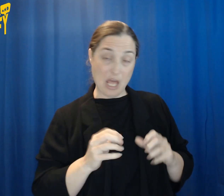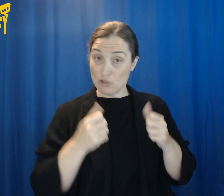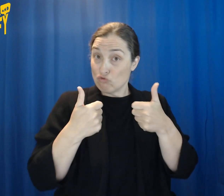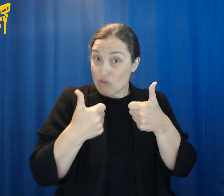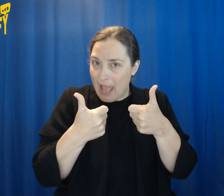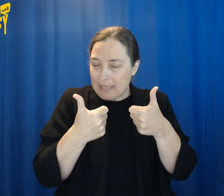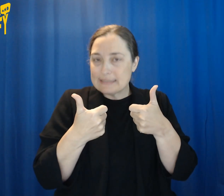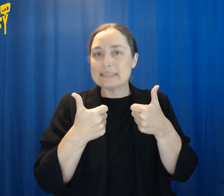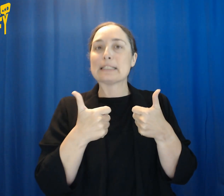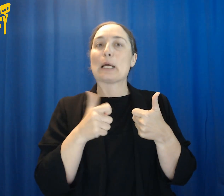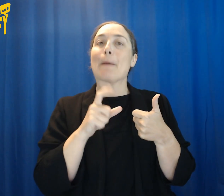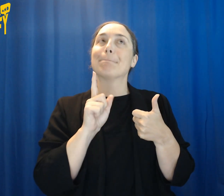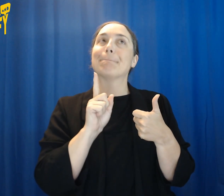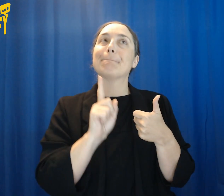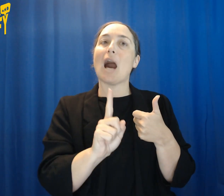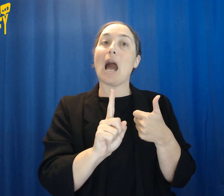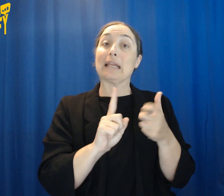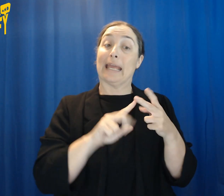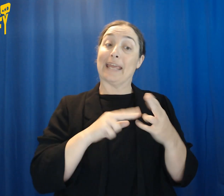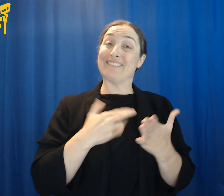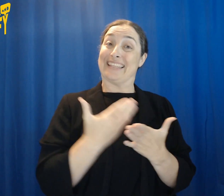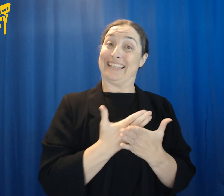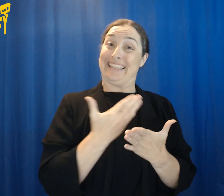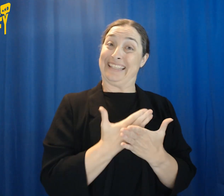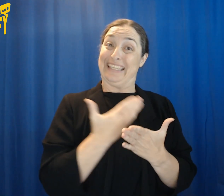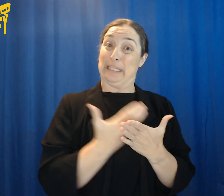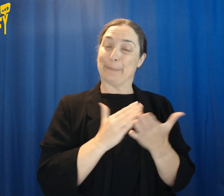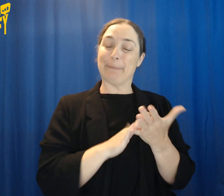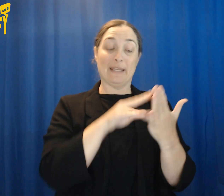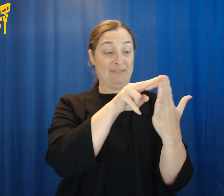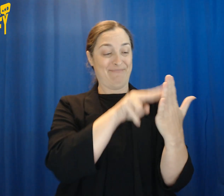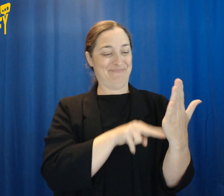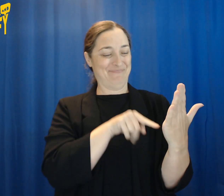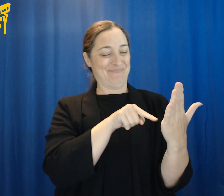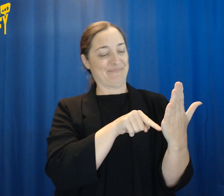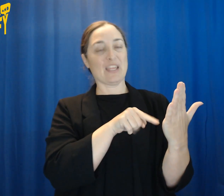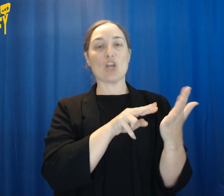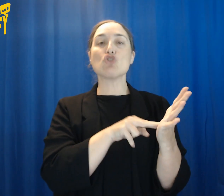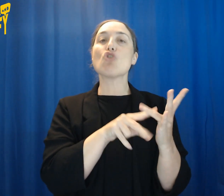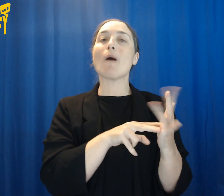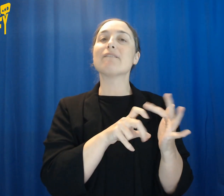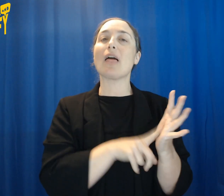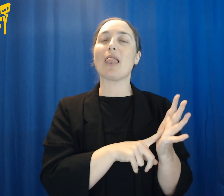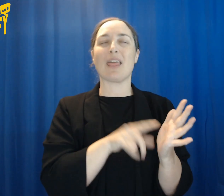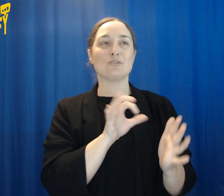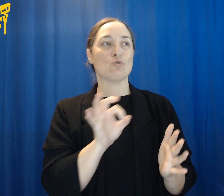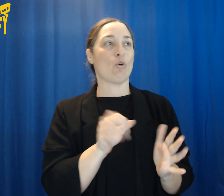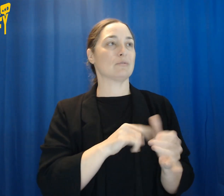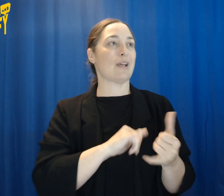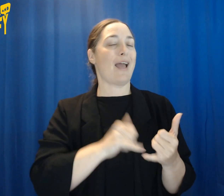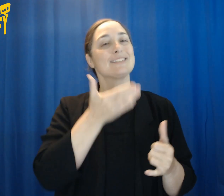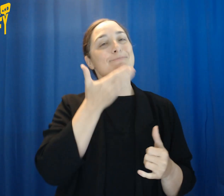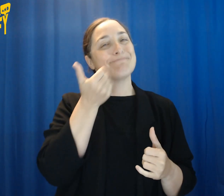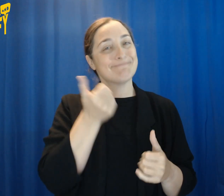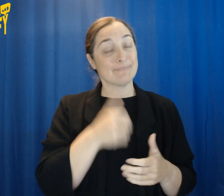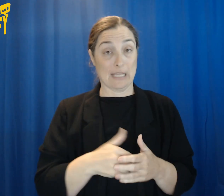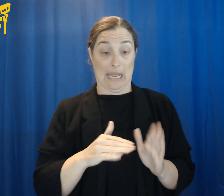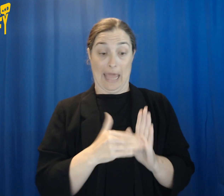think it would have made as beautiful a novel. And I guess what I'm trying to say is that now that I've written a memoir, I now realize